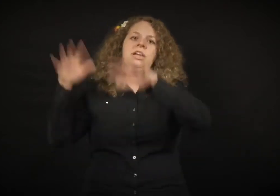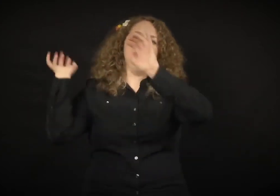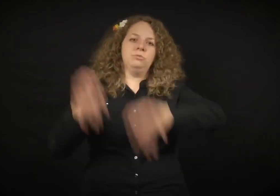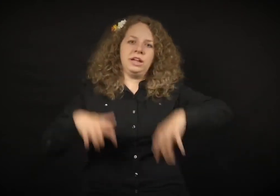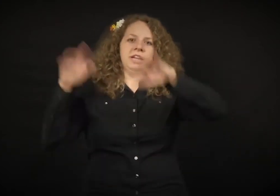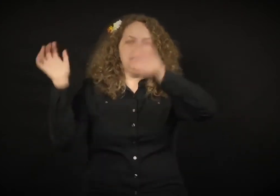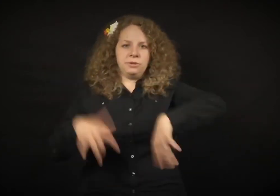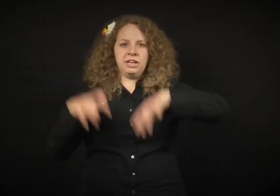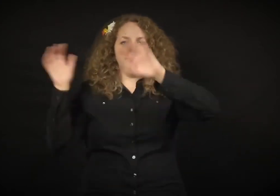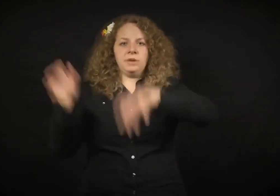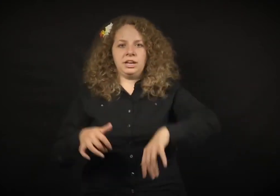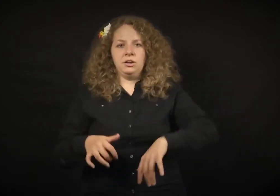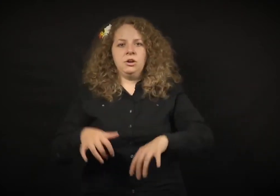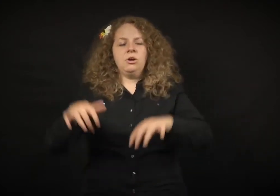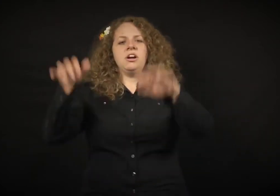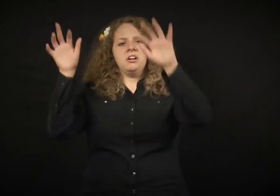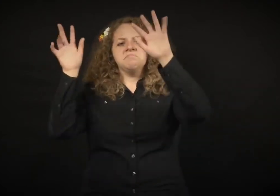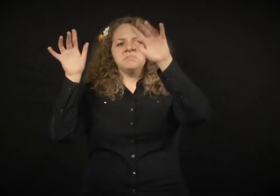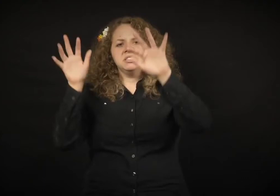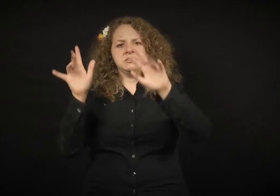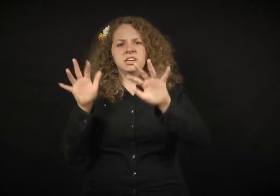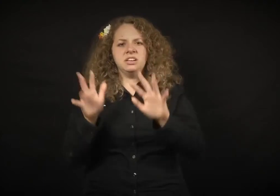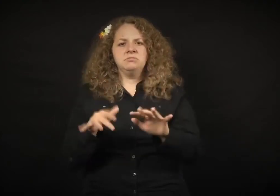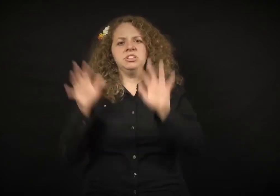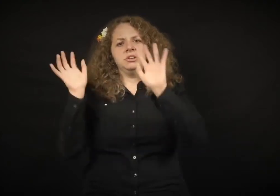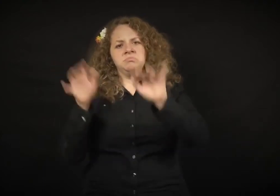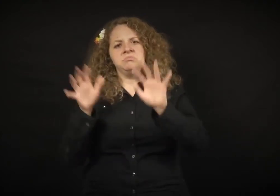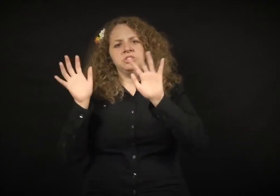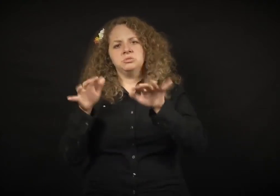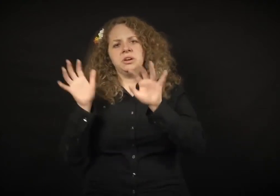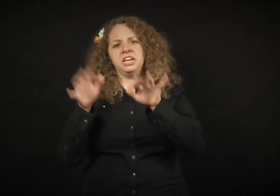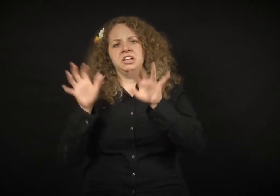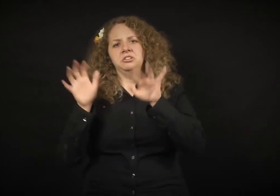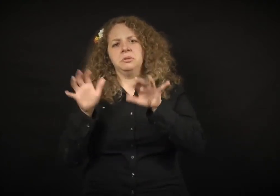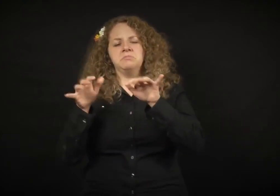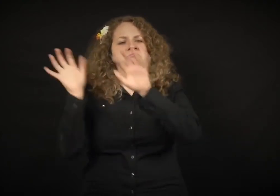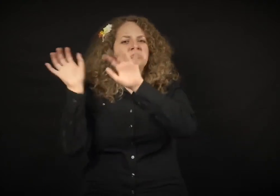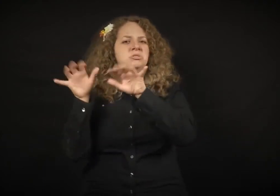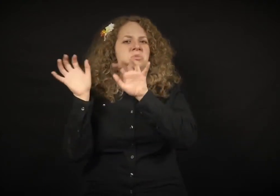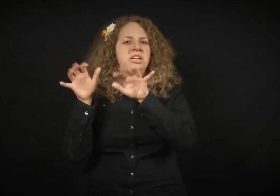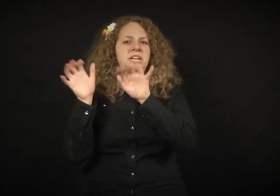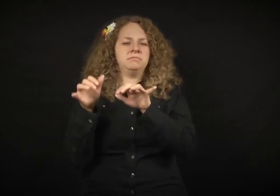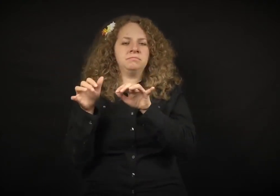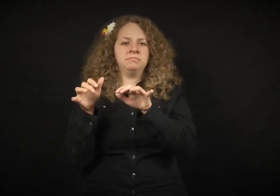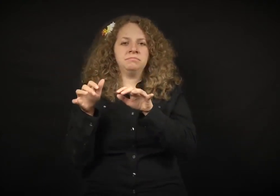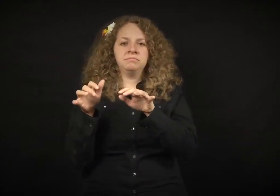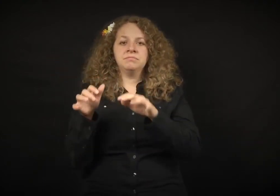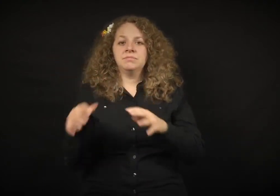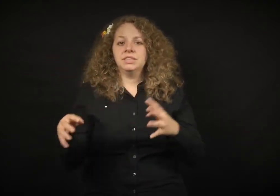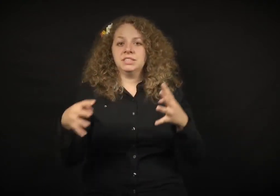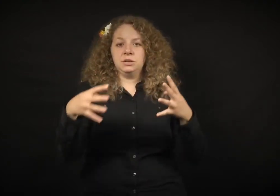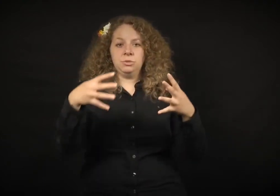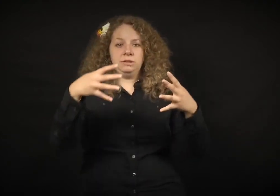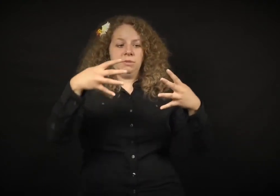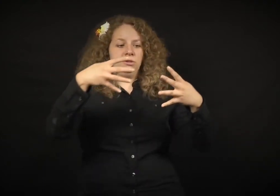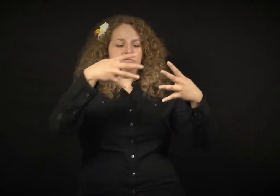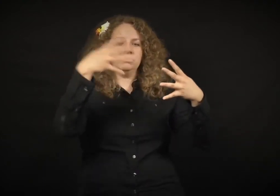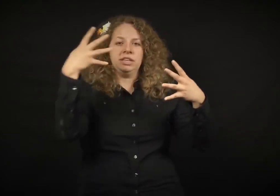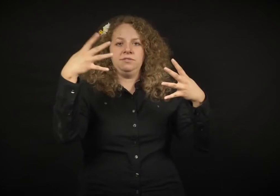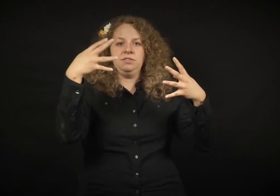Rain, rain, rain, rain. Or it's kind of, just raining a little bit. Just raining. The sign rainbow, like if each